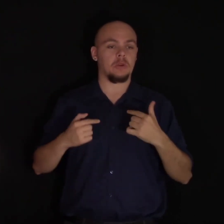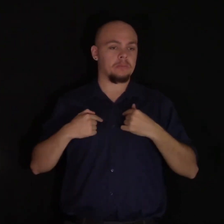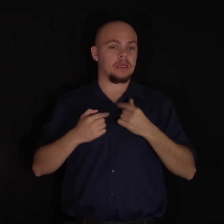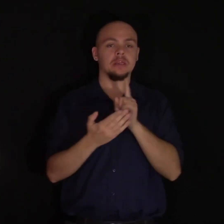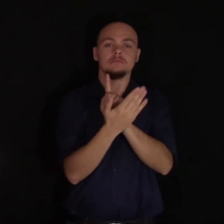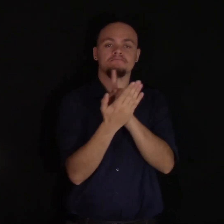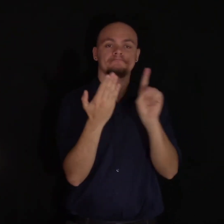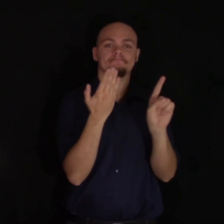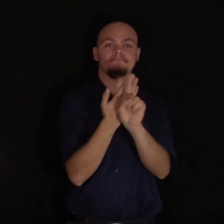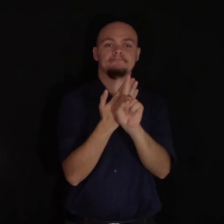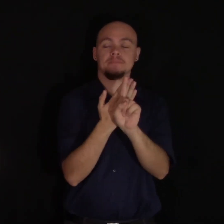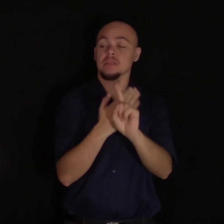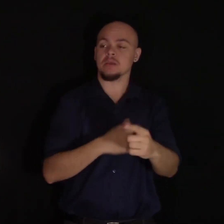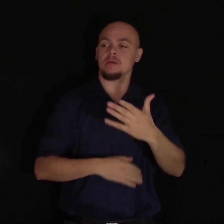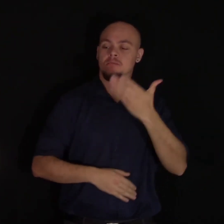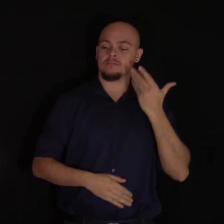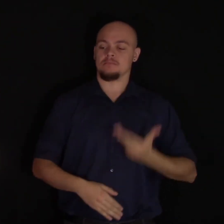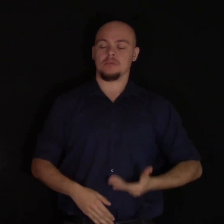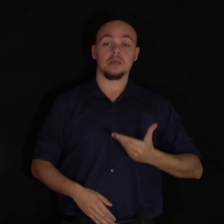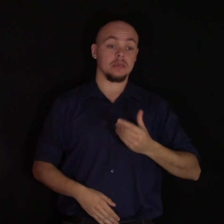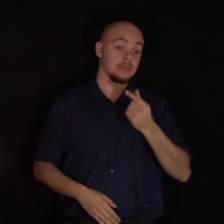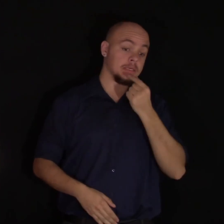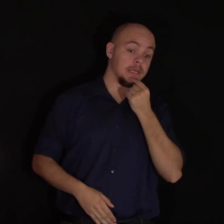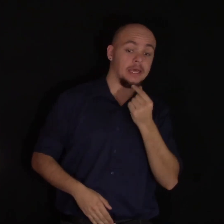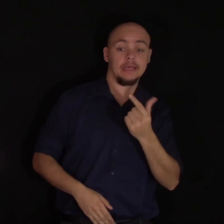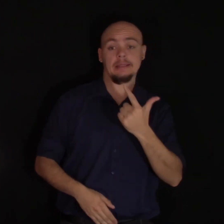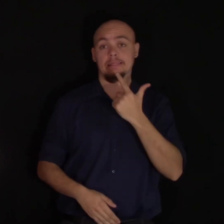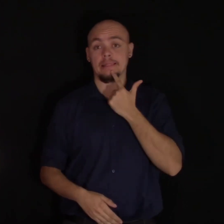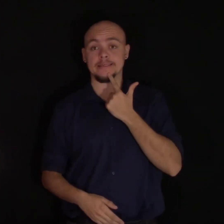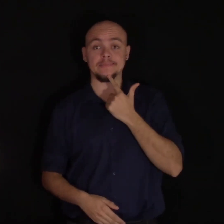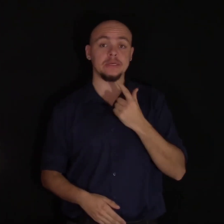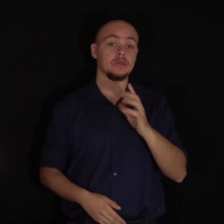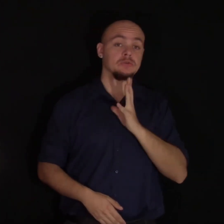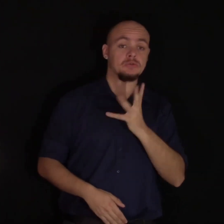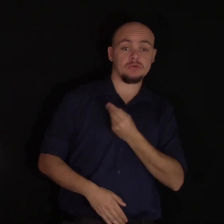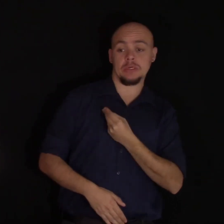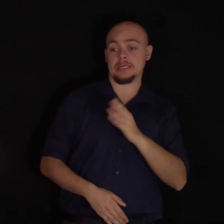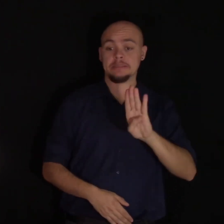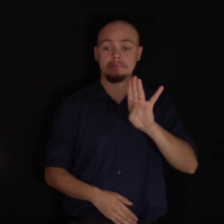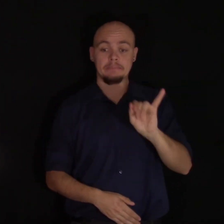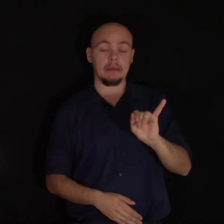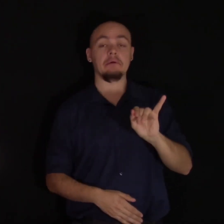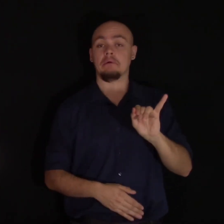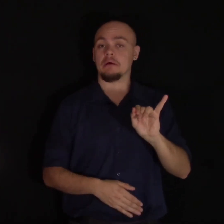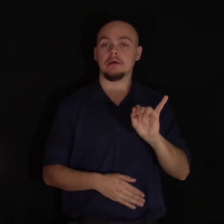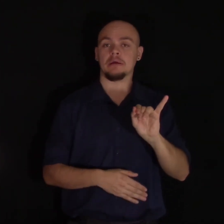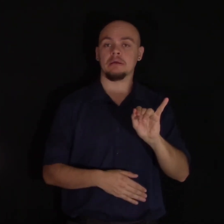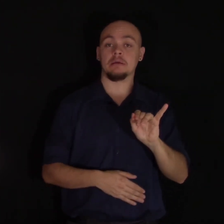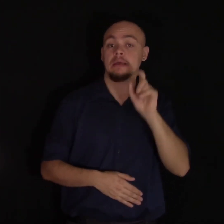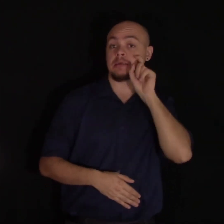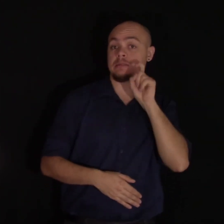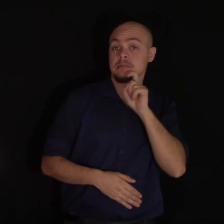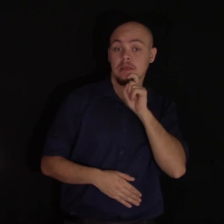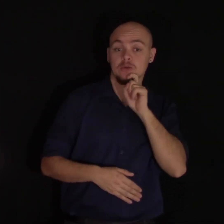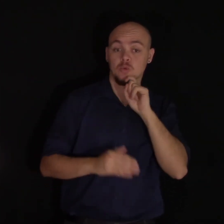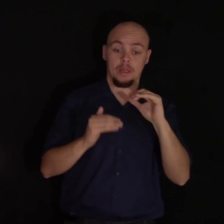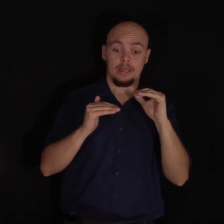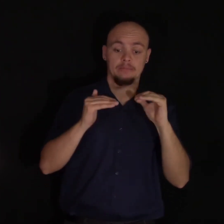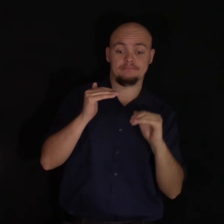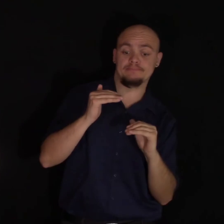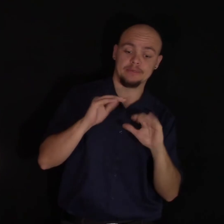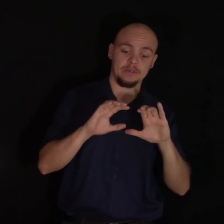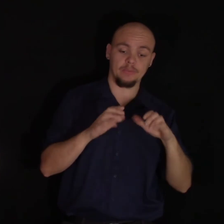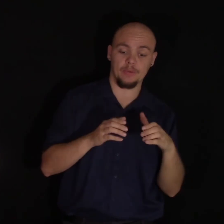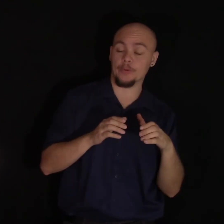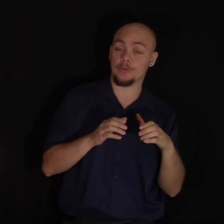about myself, whether we are gay, we are lesbian, we are transgender, bisexual, or whatever sexual minority we come from. We have to all unite